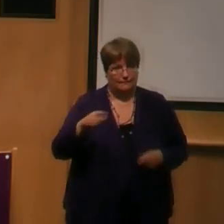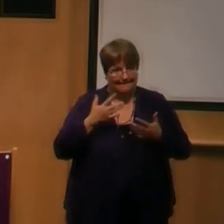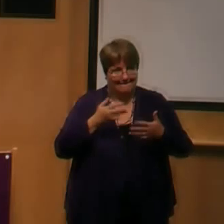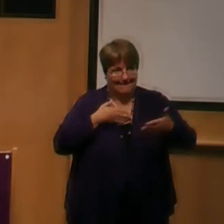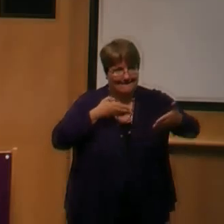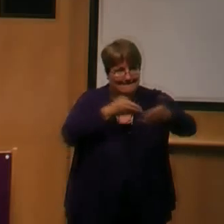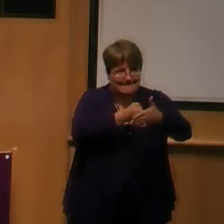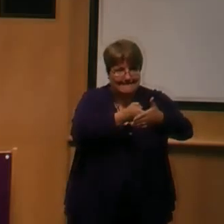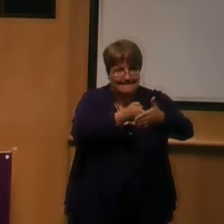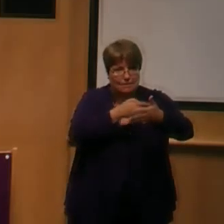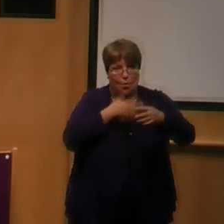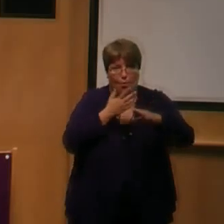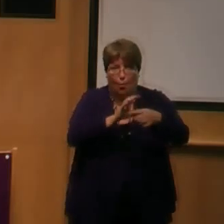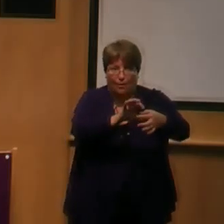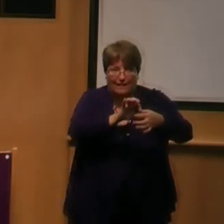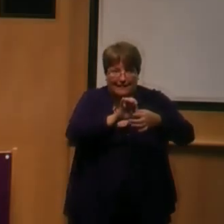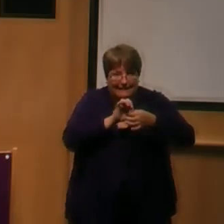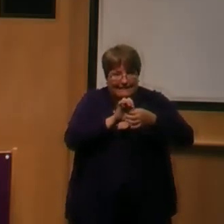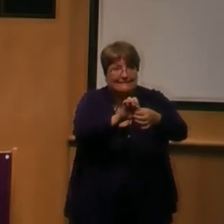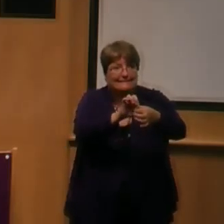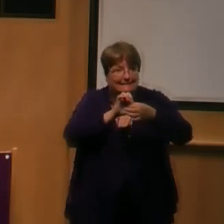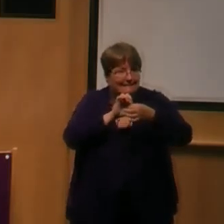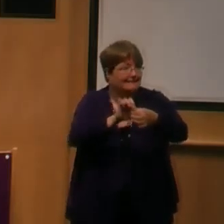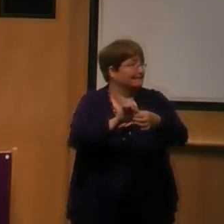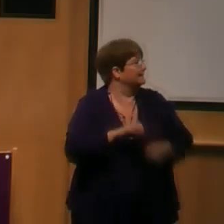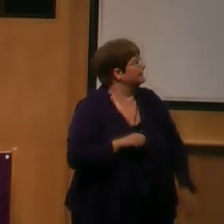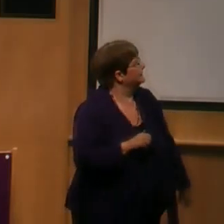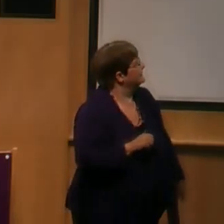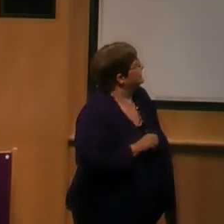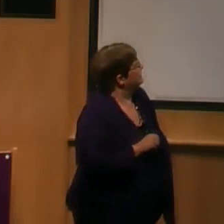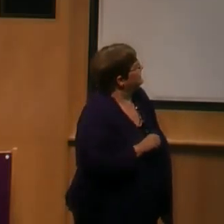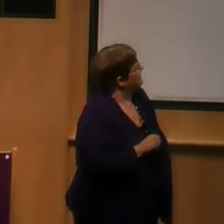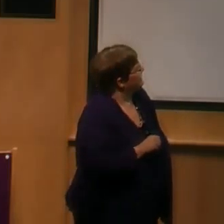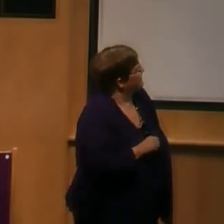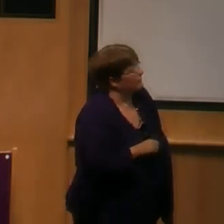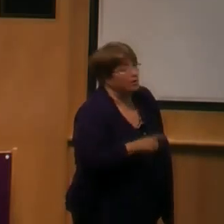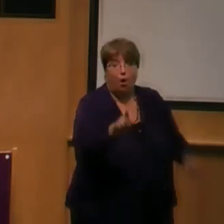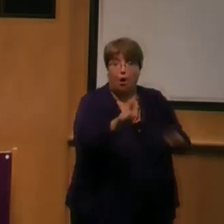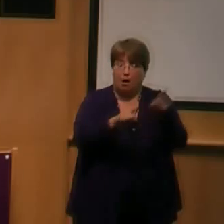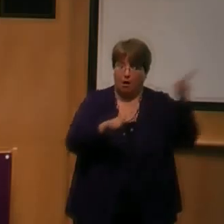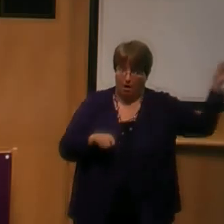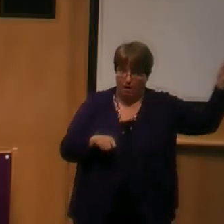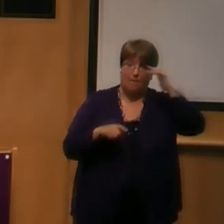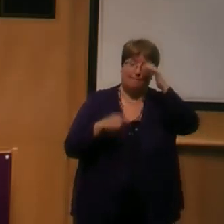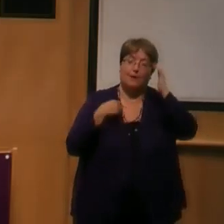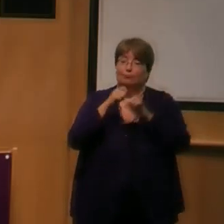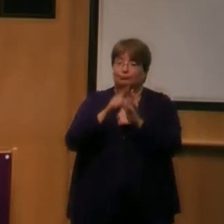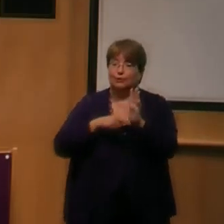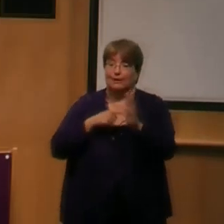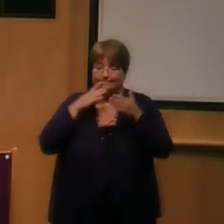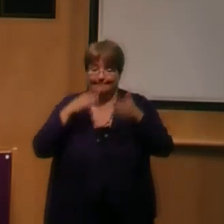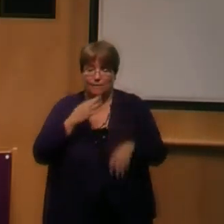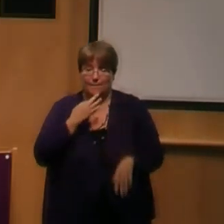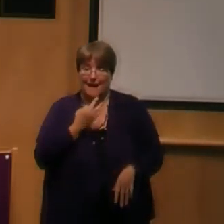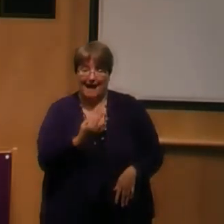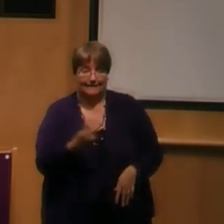where you are interested in the scientific technical. That's kind of like a issue with the answer. as I